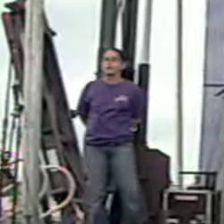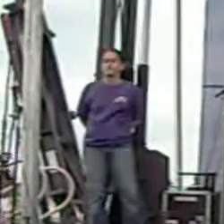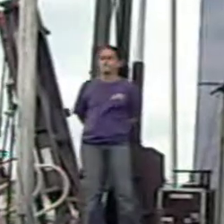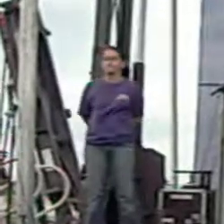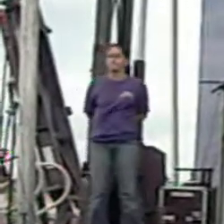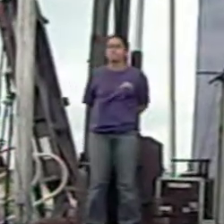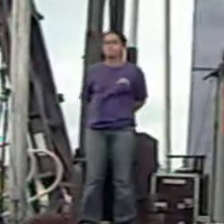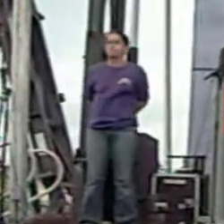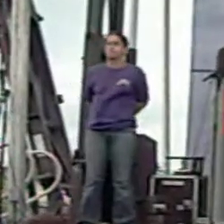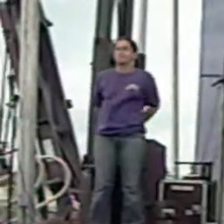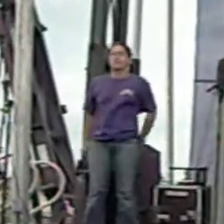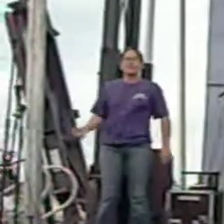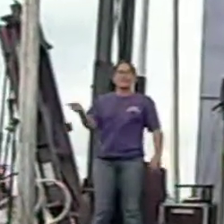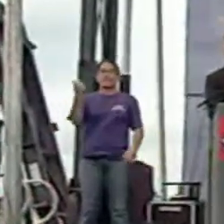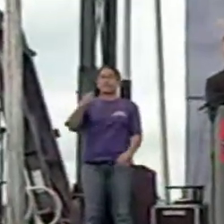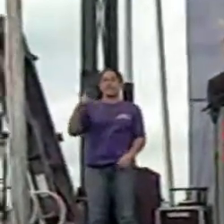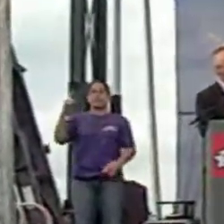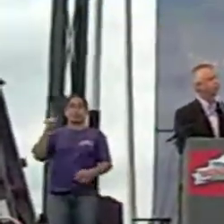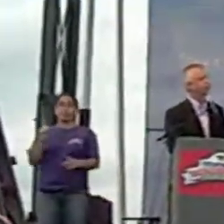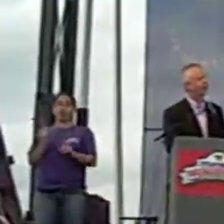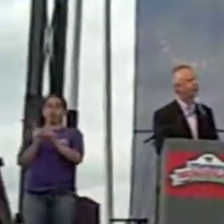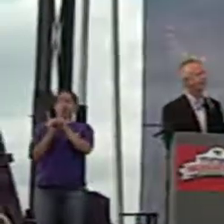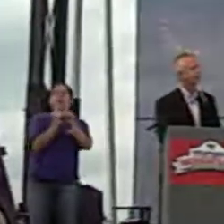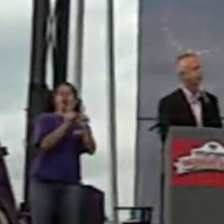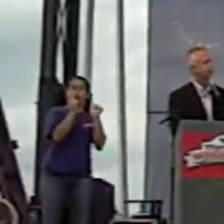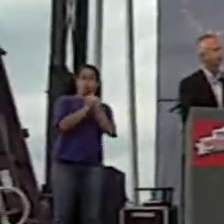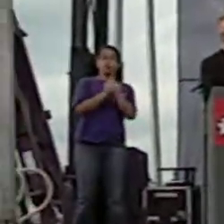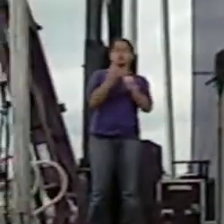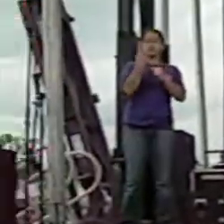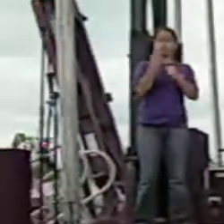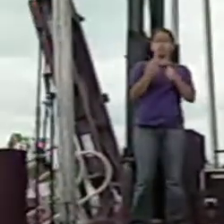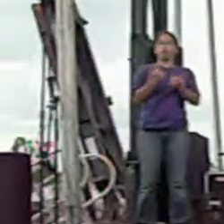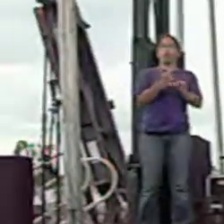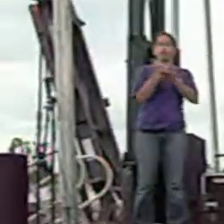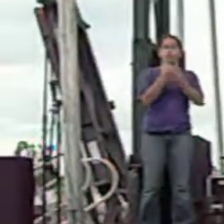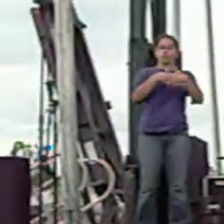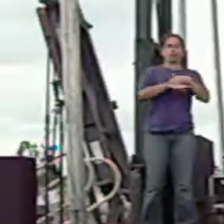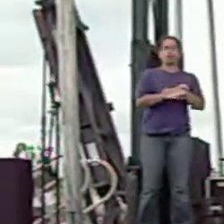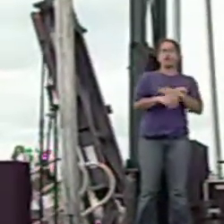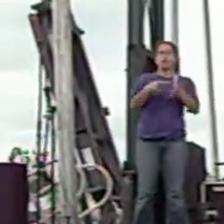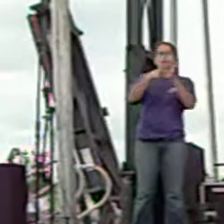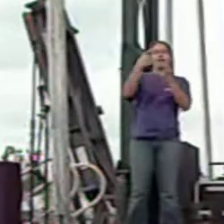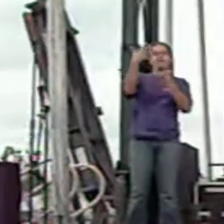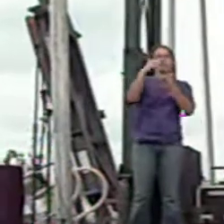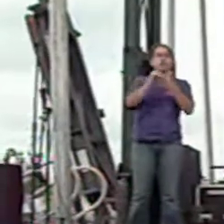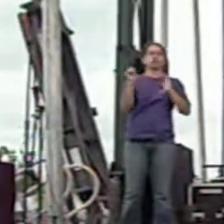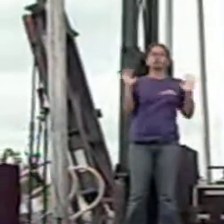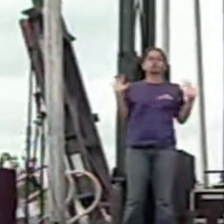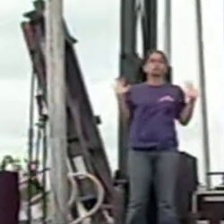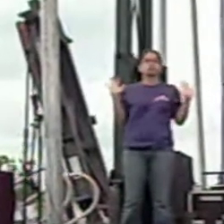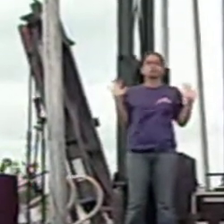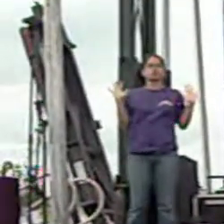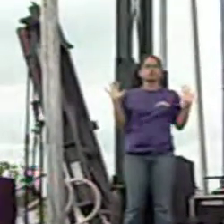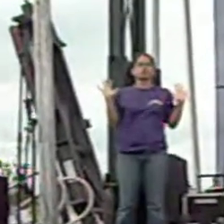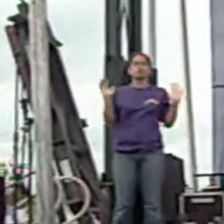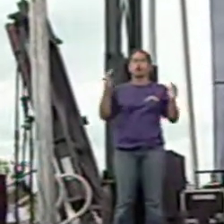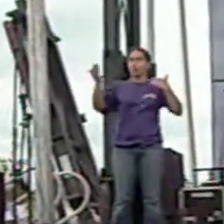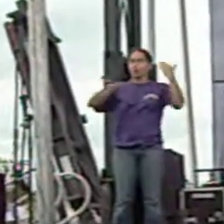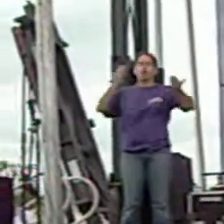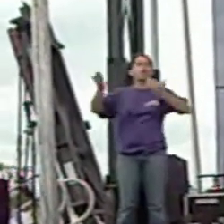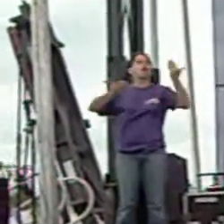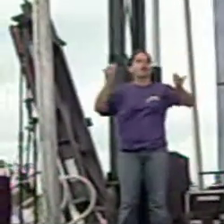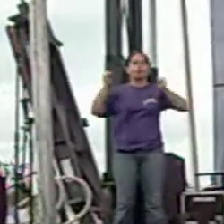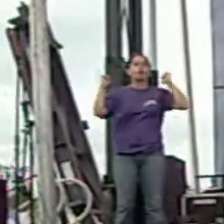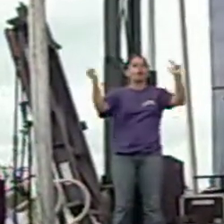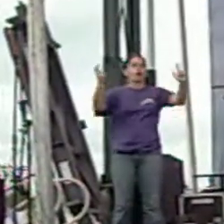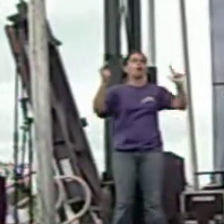Anyone accompanying someone to Morgan's Wonderland will only pay $5. And we welcome everyone